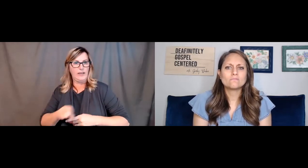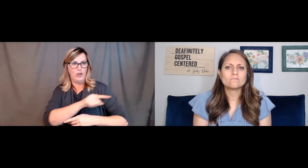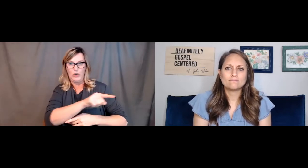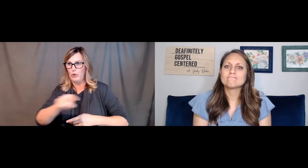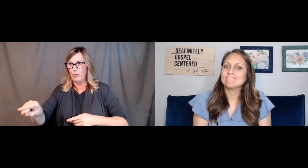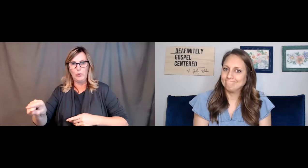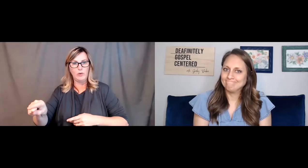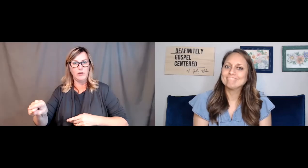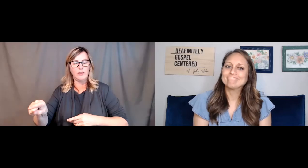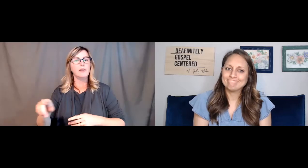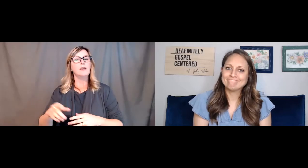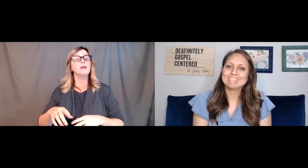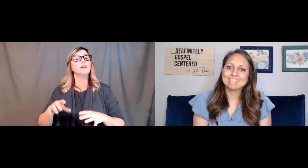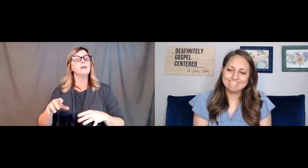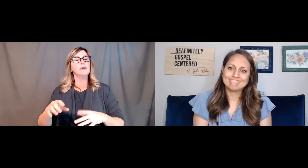we